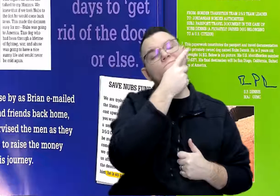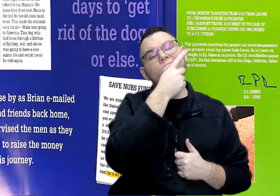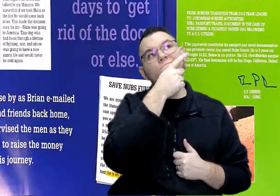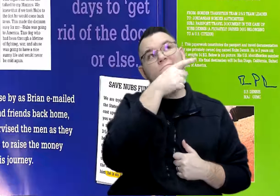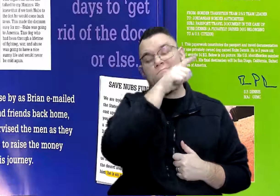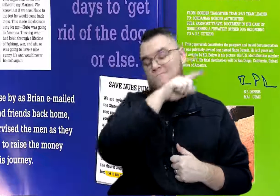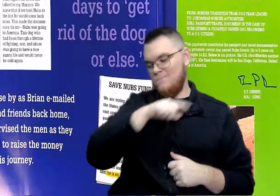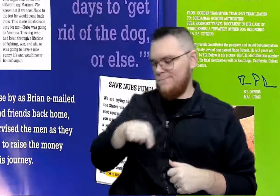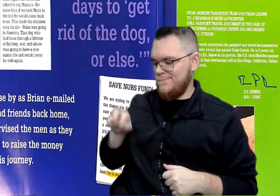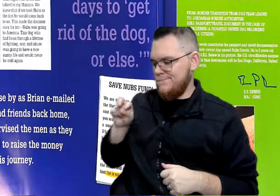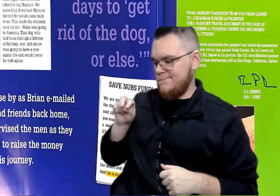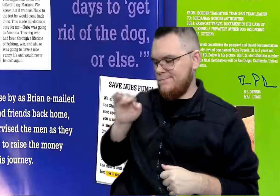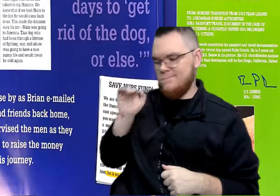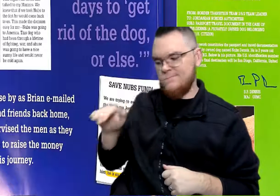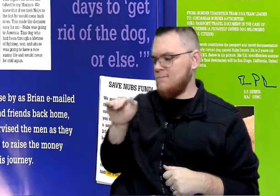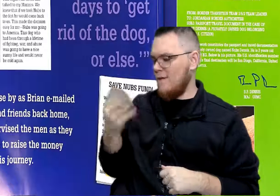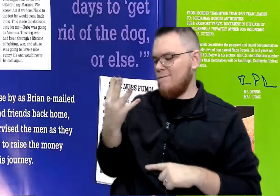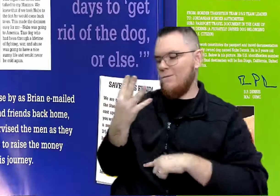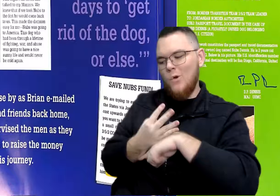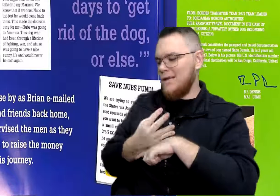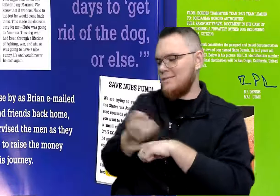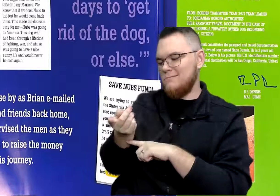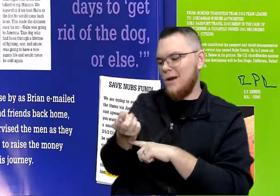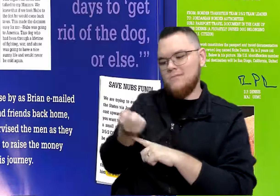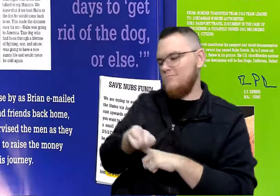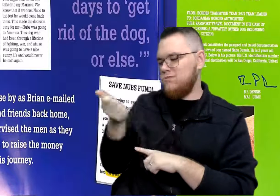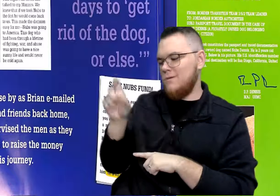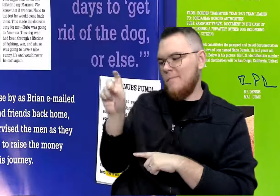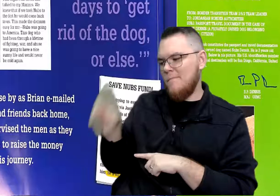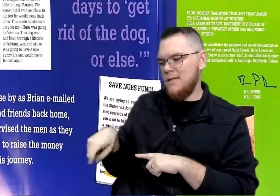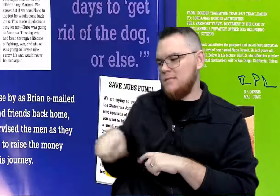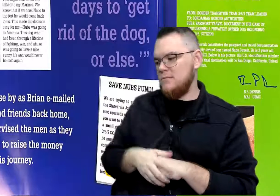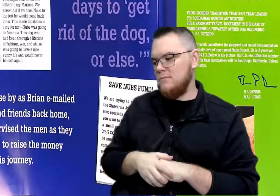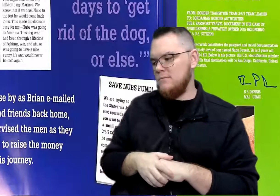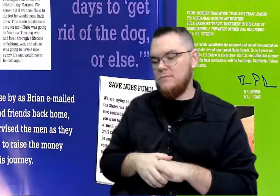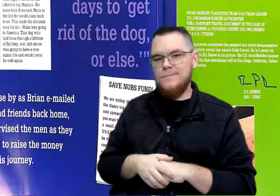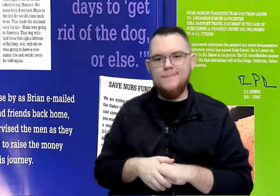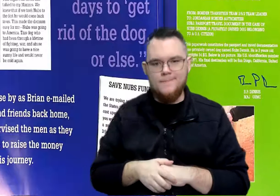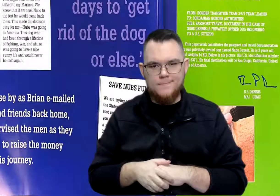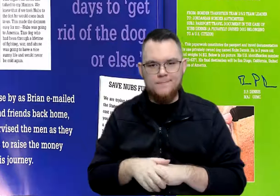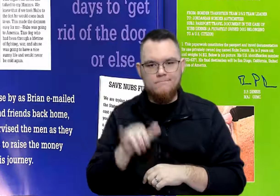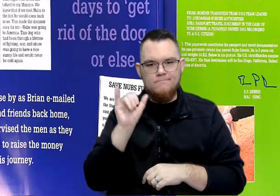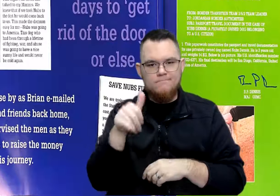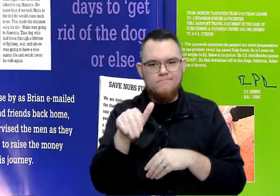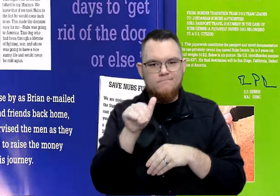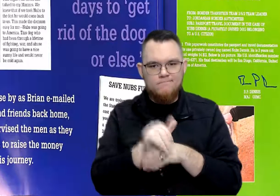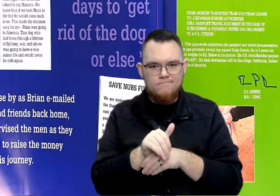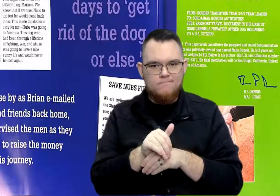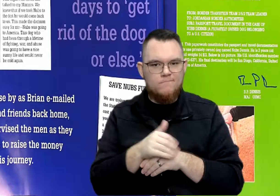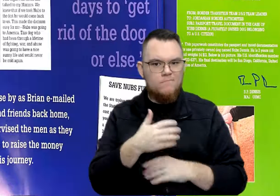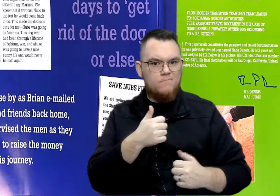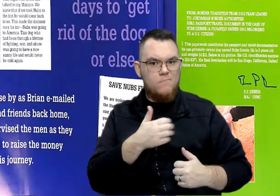4 days to get rid of the dog, or else. That night I sat down and talked to my